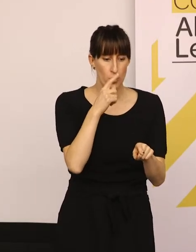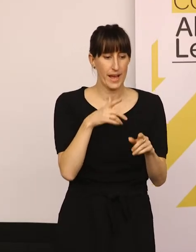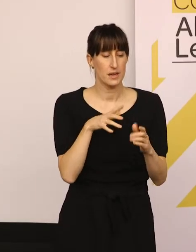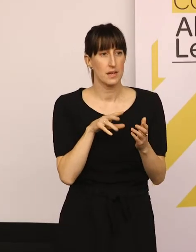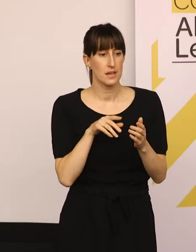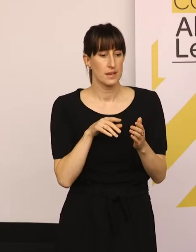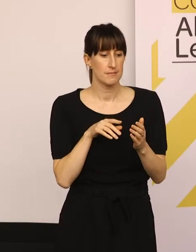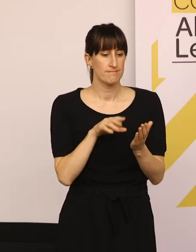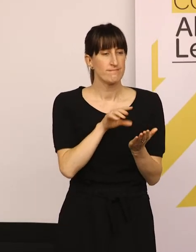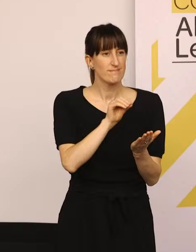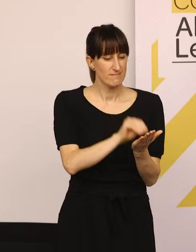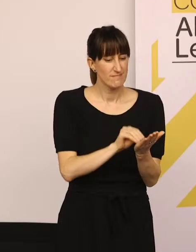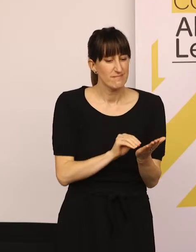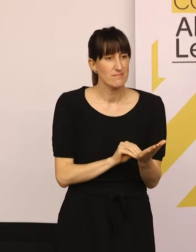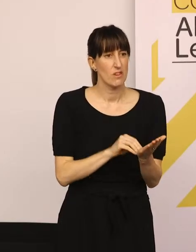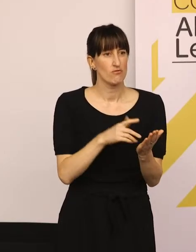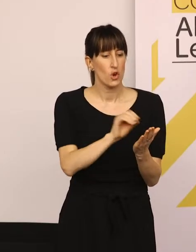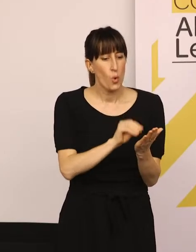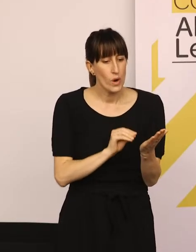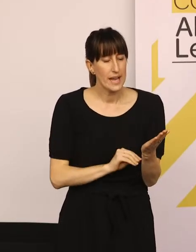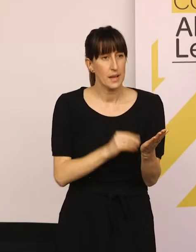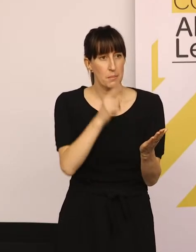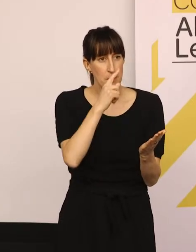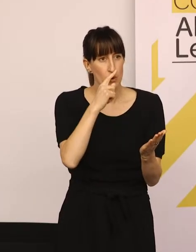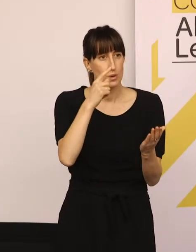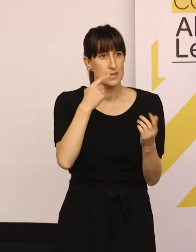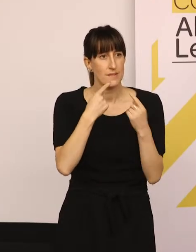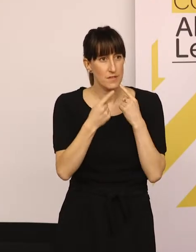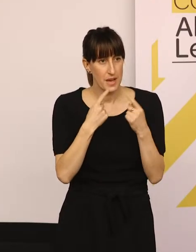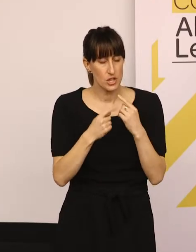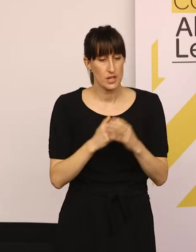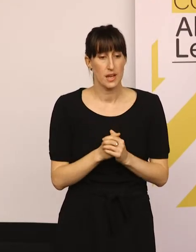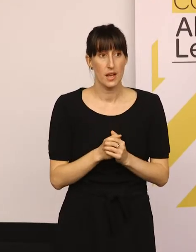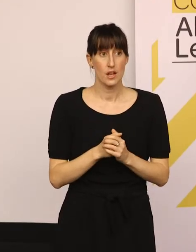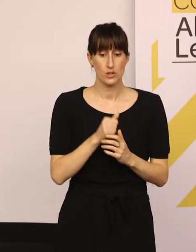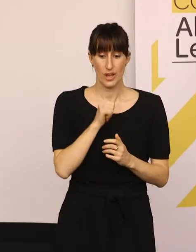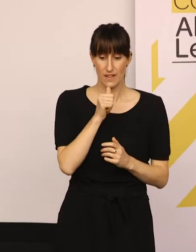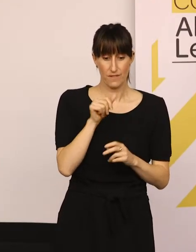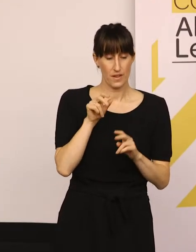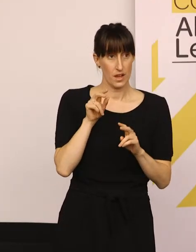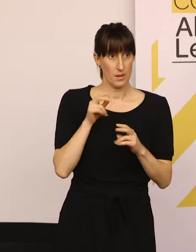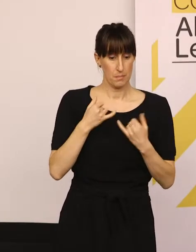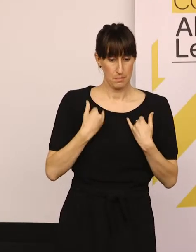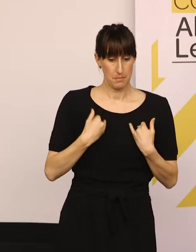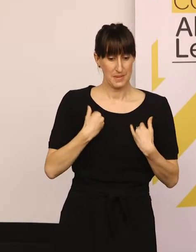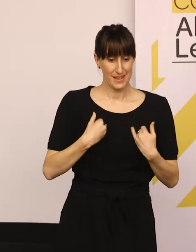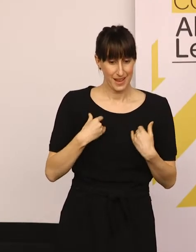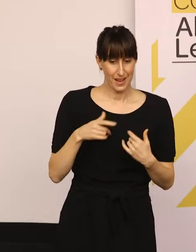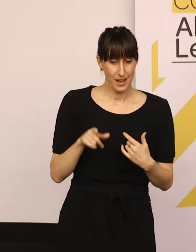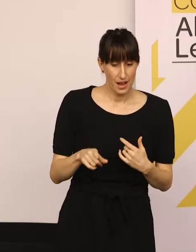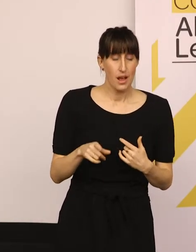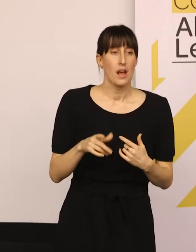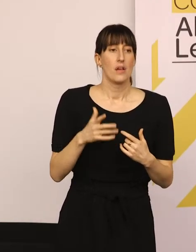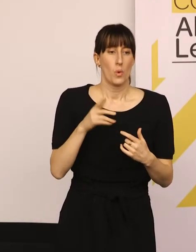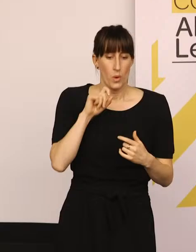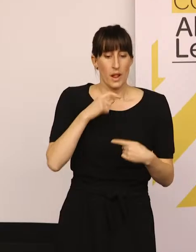that's why we will continue the comprehensive testing regime of symptomatic people, and of course that enhanced testing at the border.